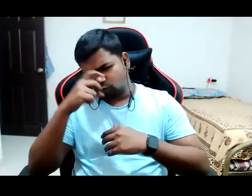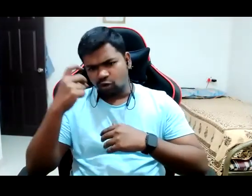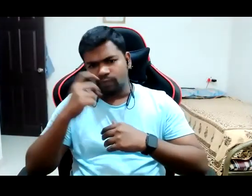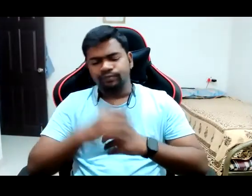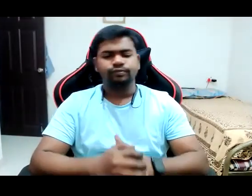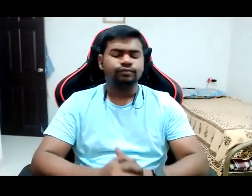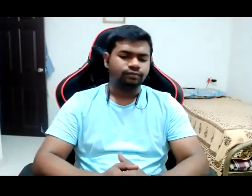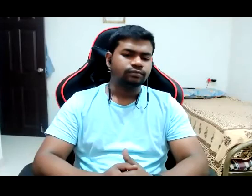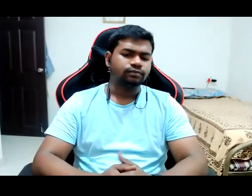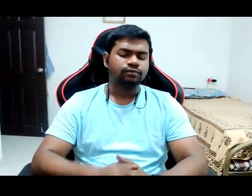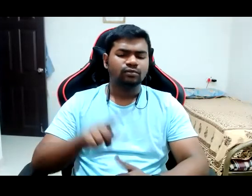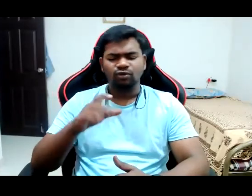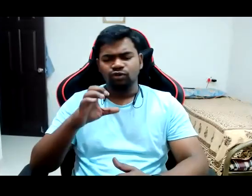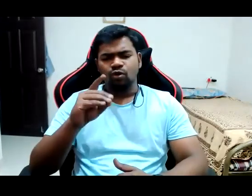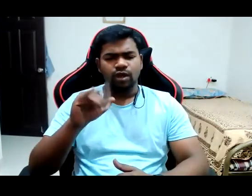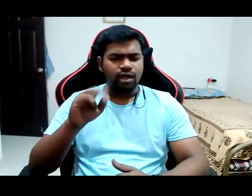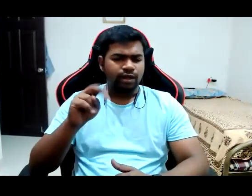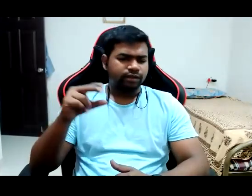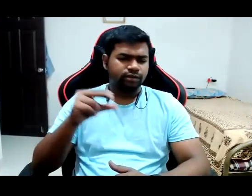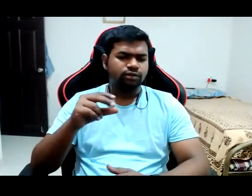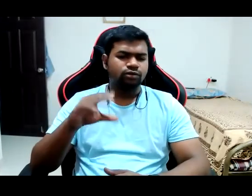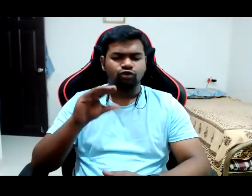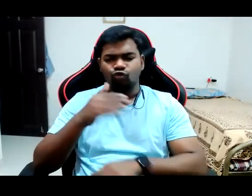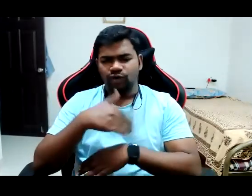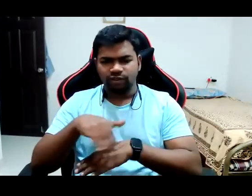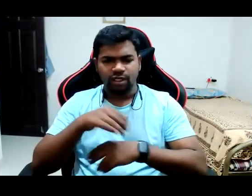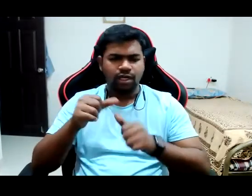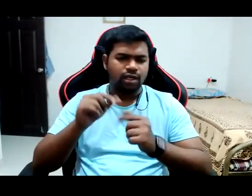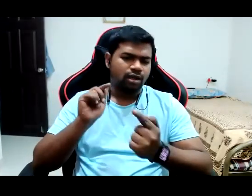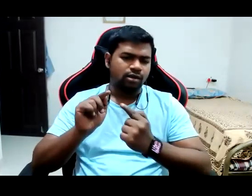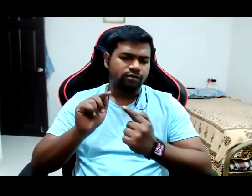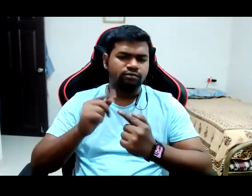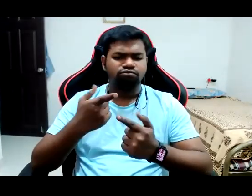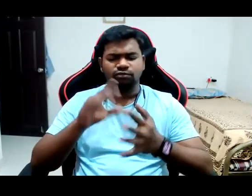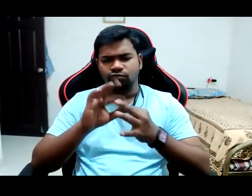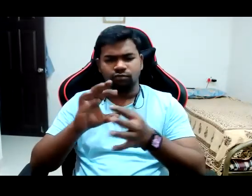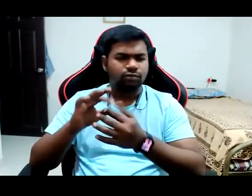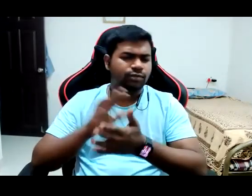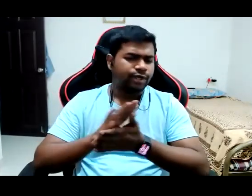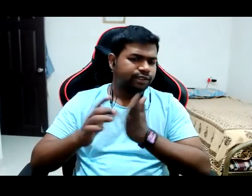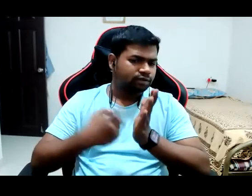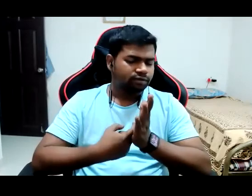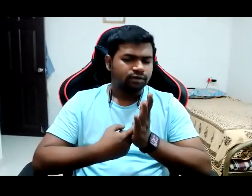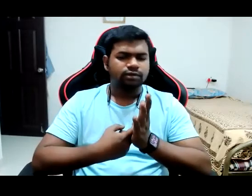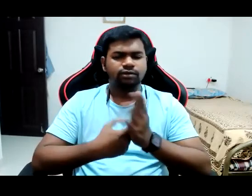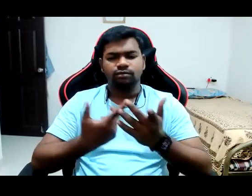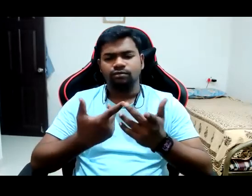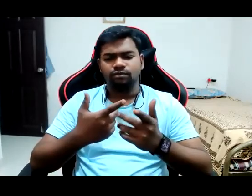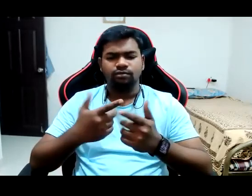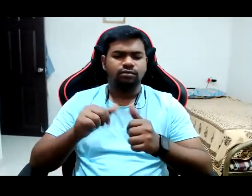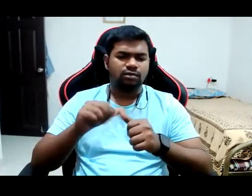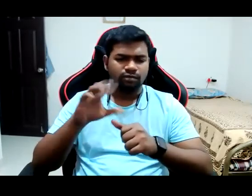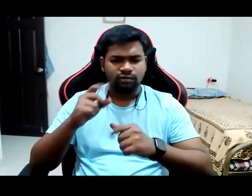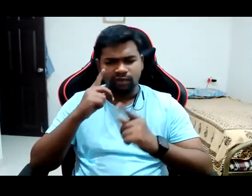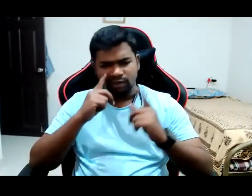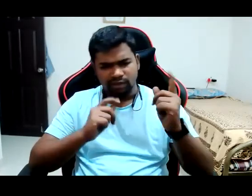whether it could be coding related jobs like software engineer, AI, or it could be consulting or HR, or accessibility development, testing, what